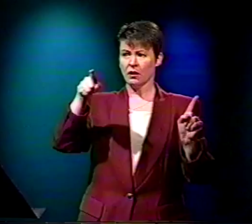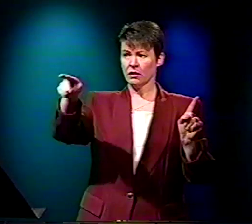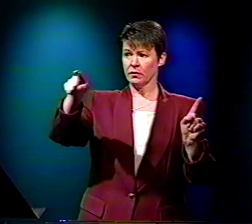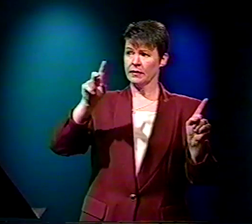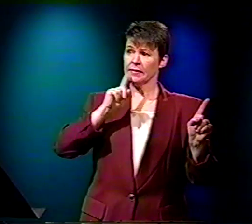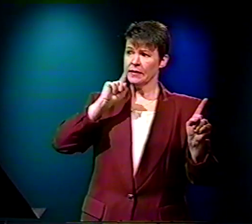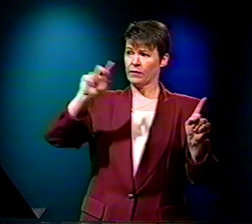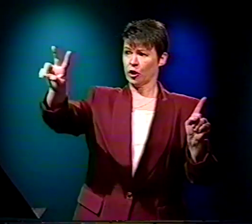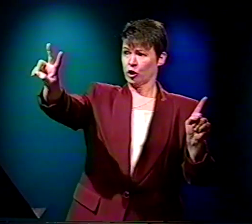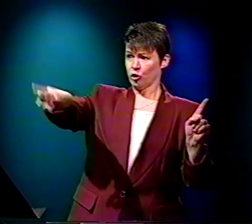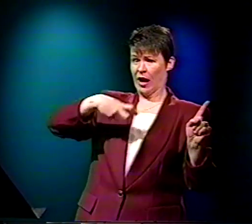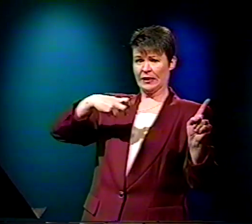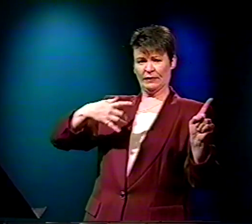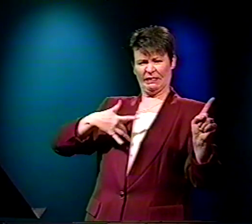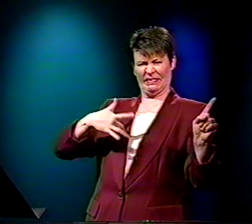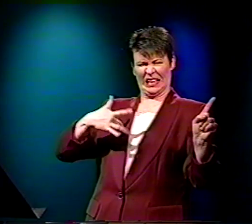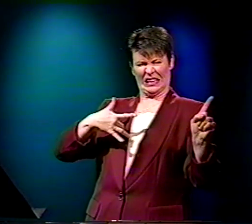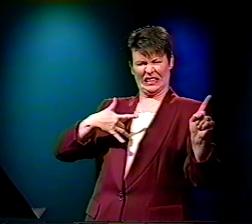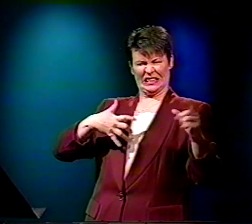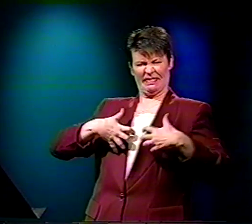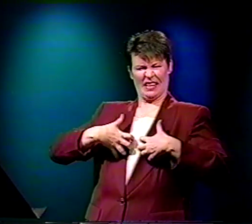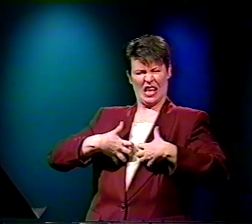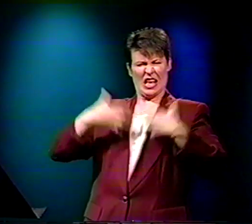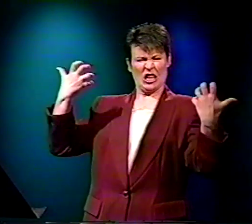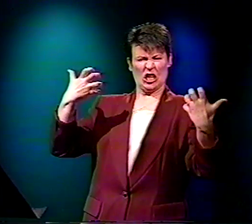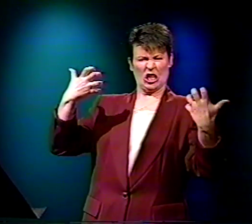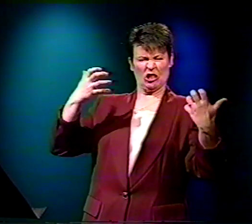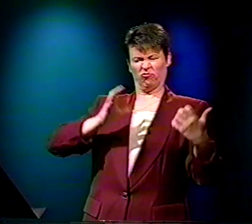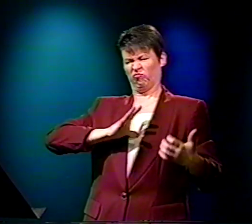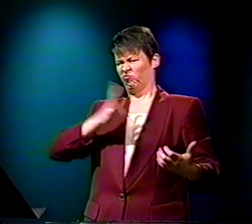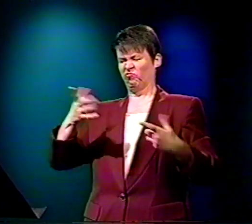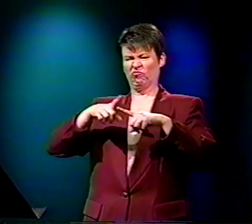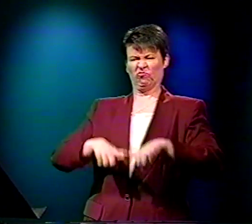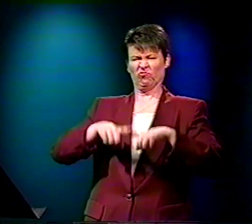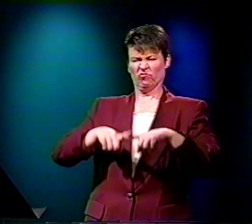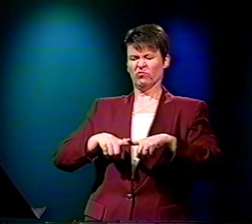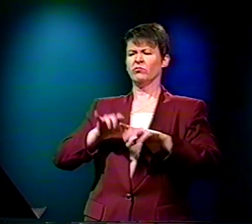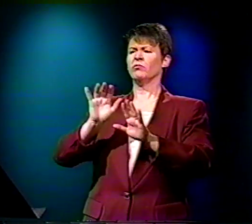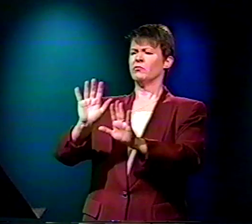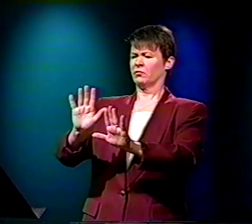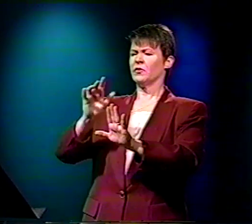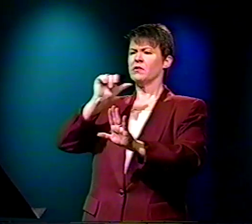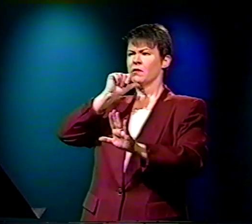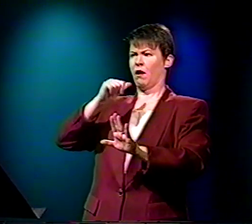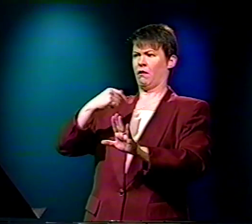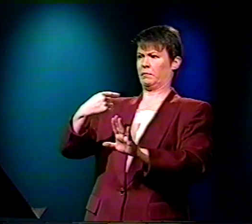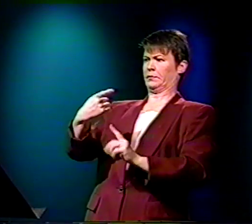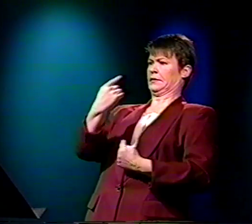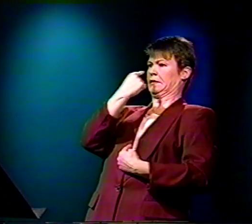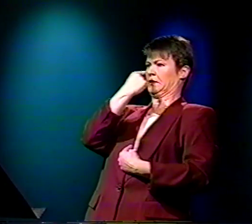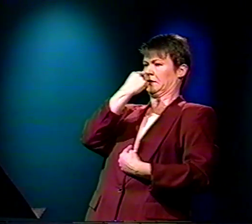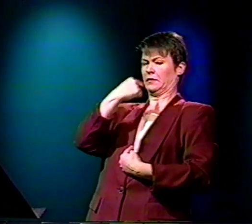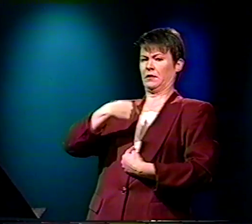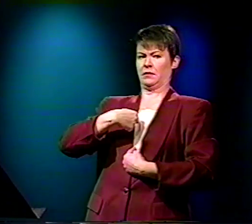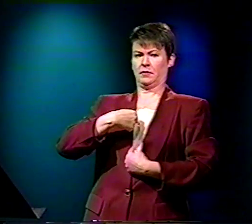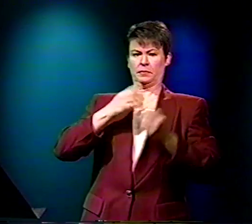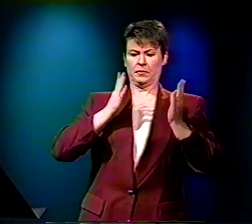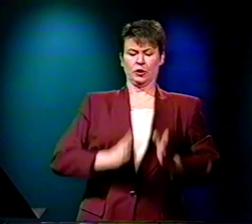Interpreters also need to understand that if the deaf individual transfers those feelings of anger or that hostile dependency, that it doesn't really